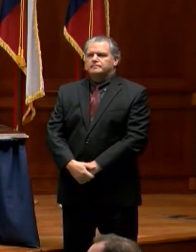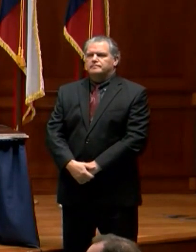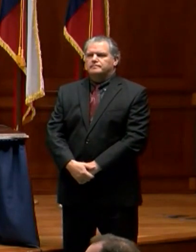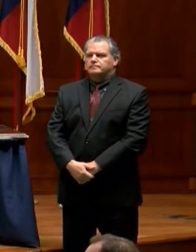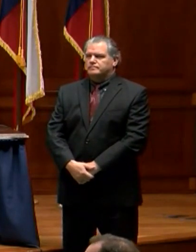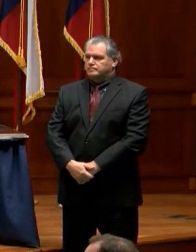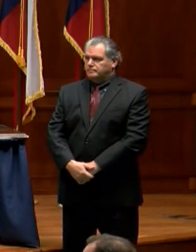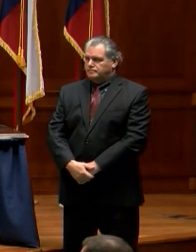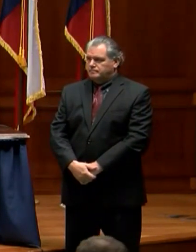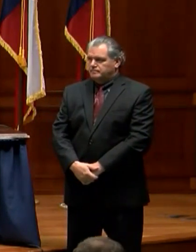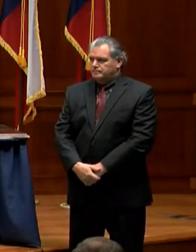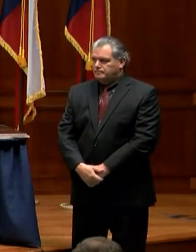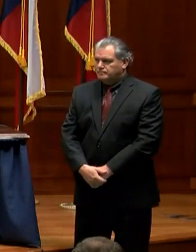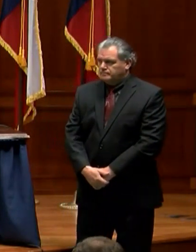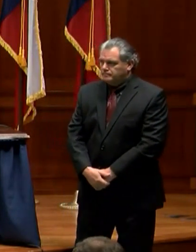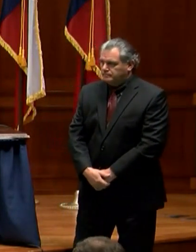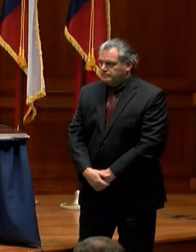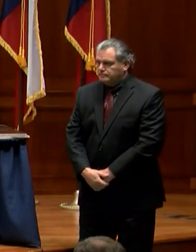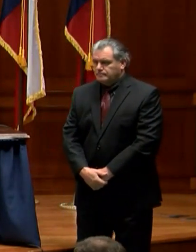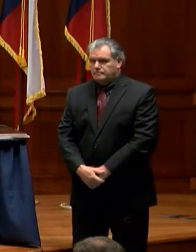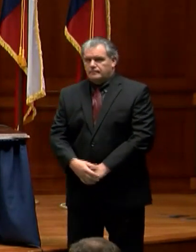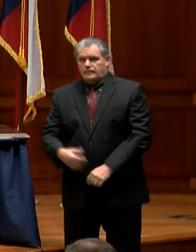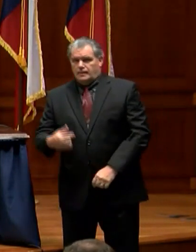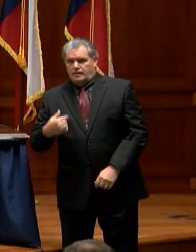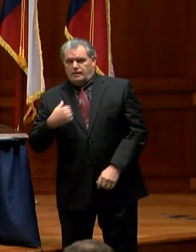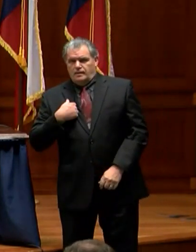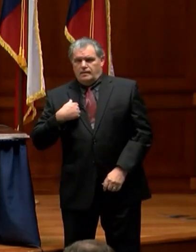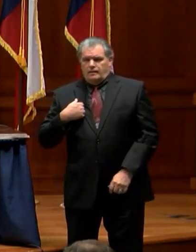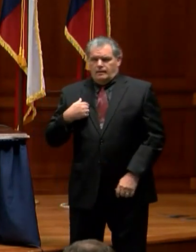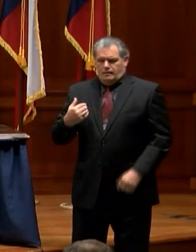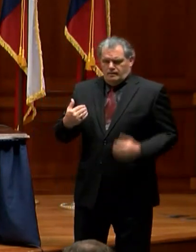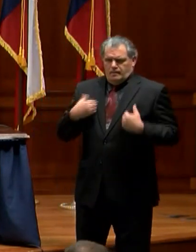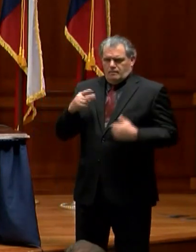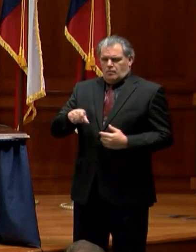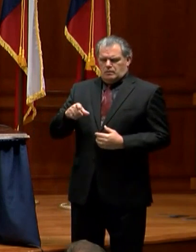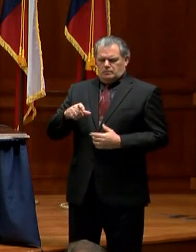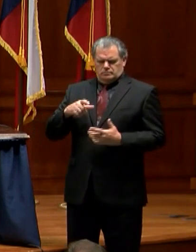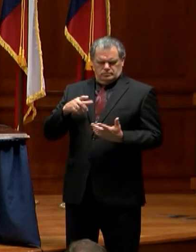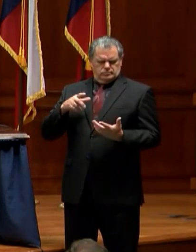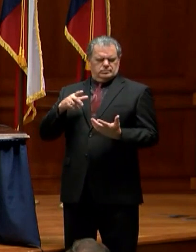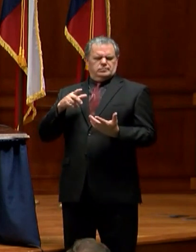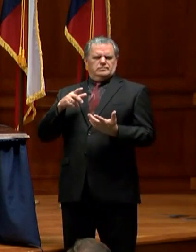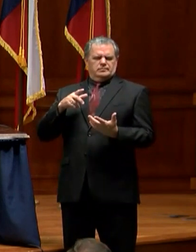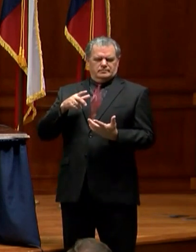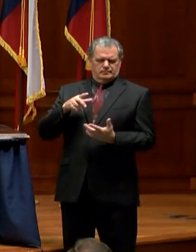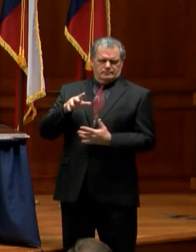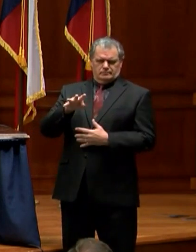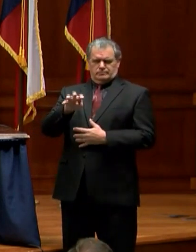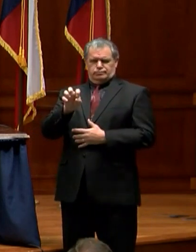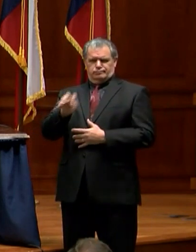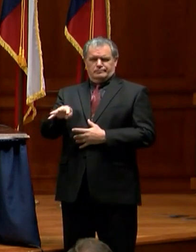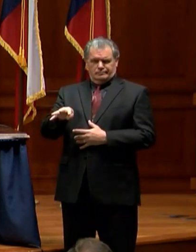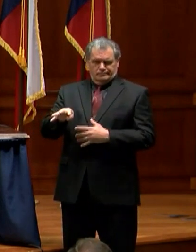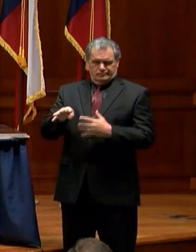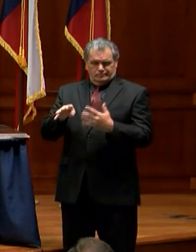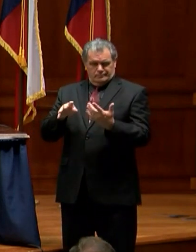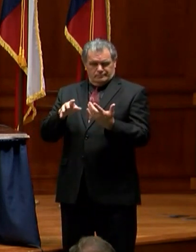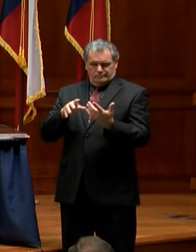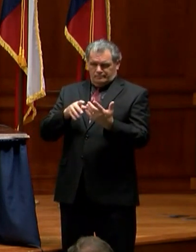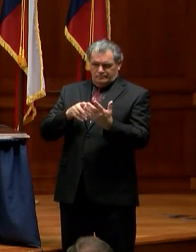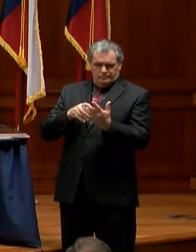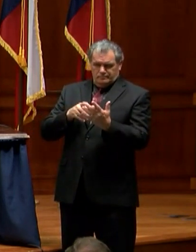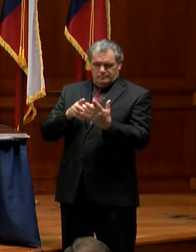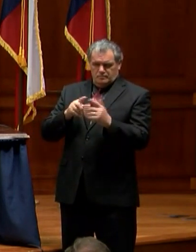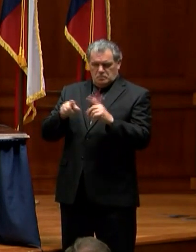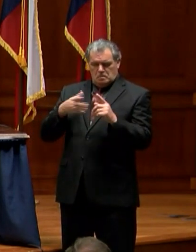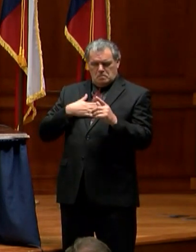Yes, I have a quick question. I'm sorry for sounding skeptical. The gentleman there said you've lowered the number of cases from doubling from 3 to 6 days. But a